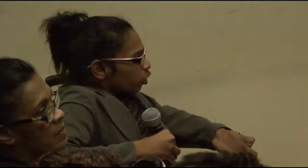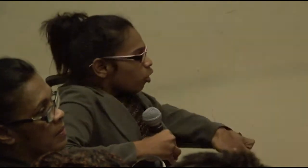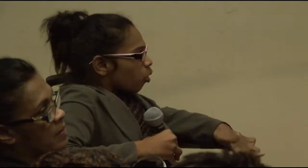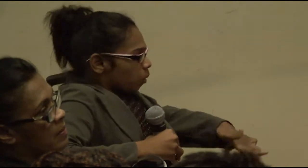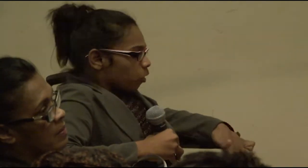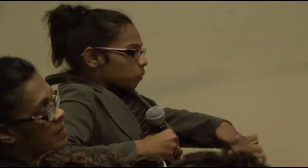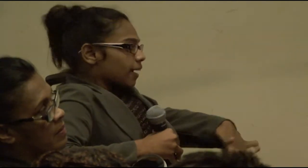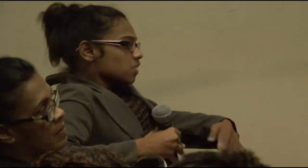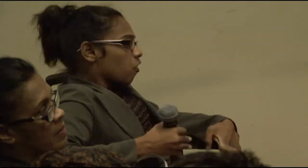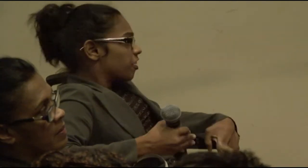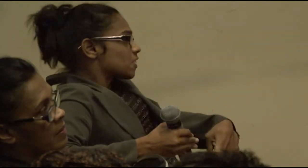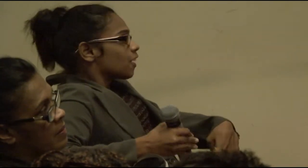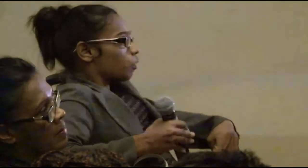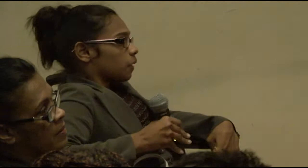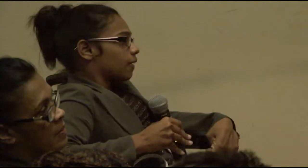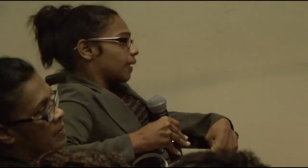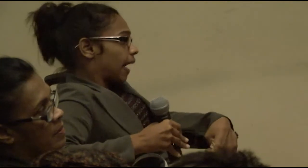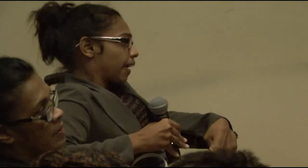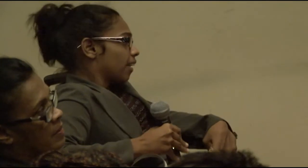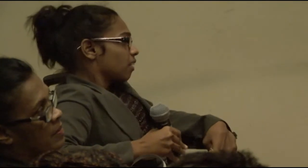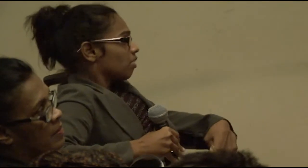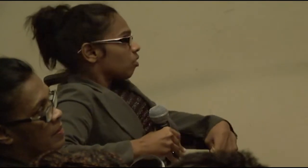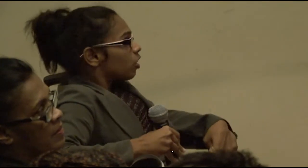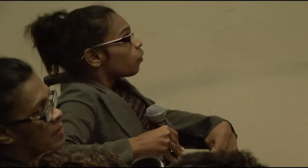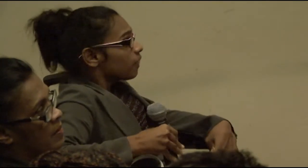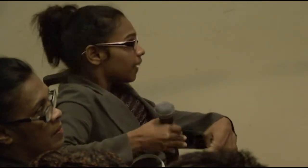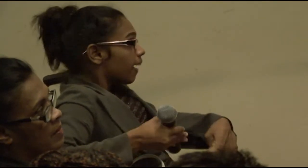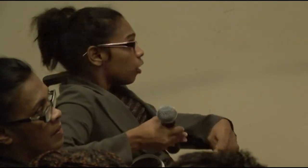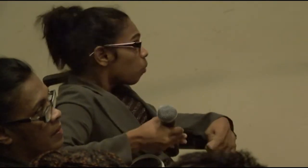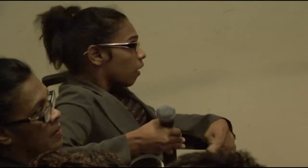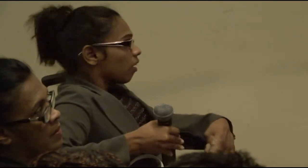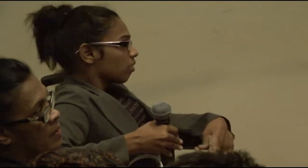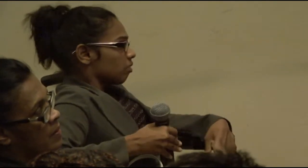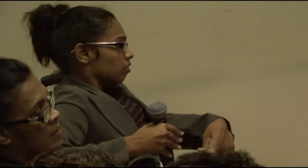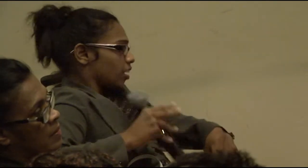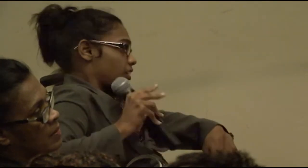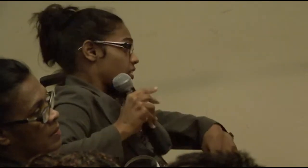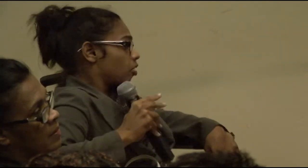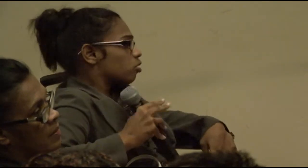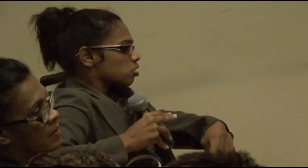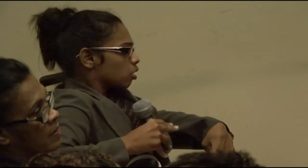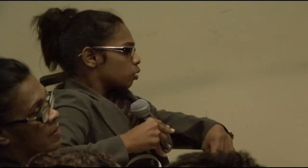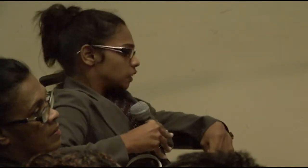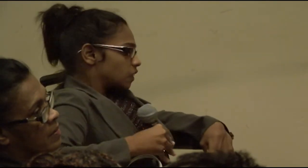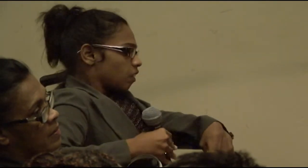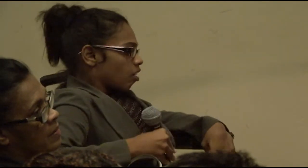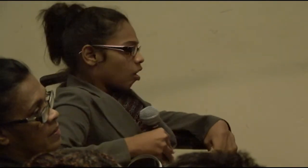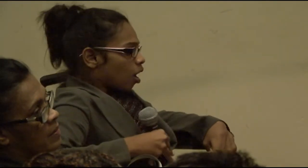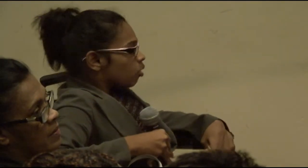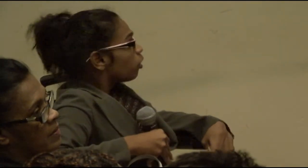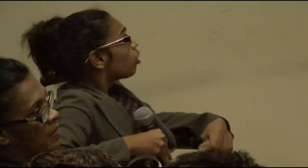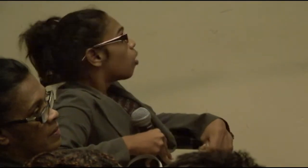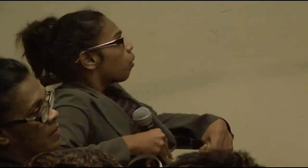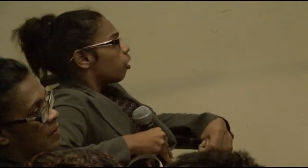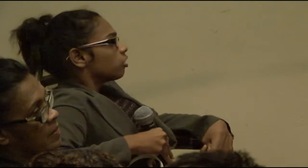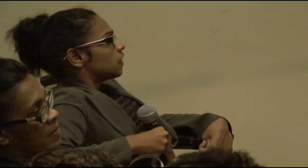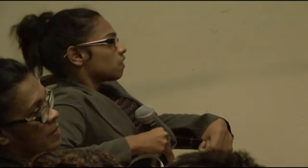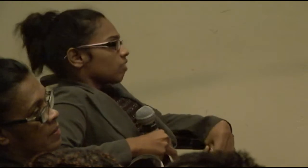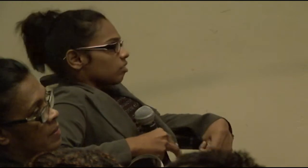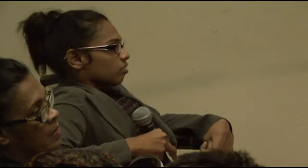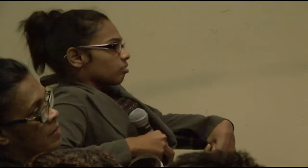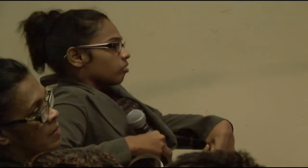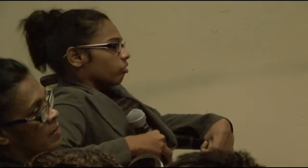How do you go about? Because obviously they would be in denial. They would think they are normal, quote unquote. How do you go